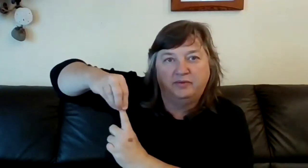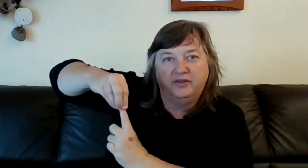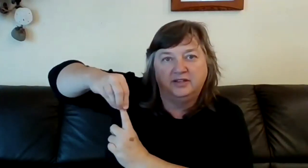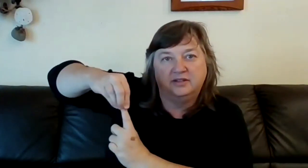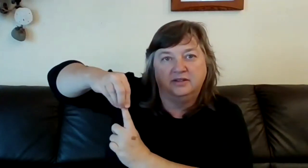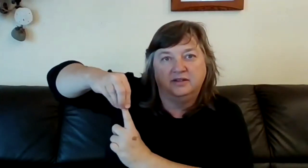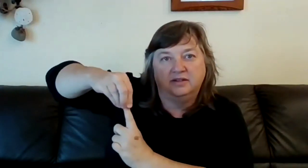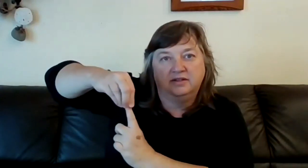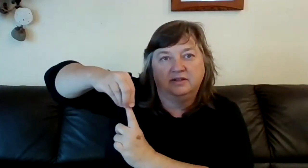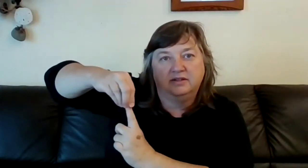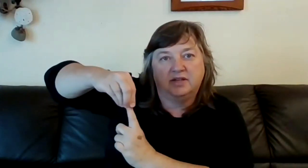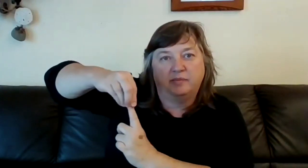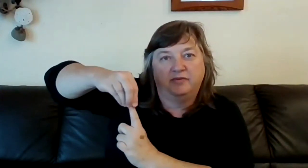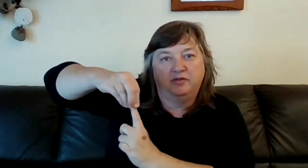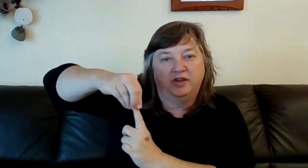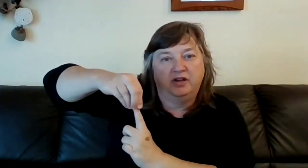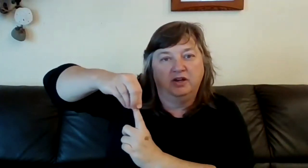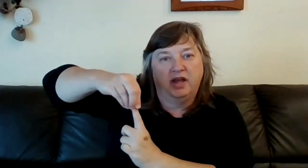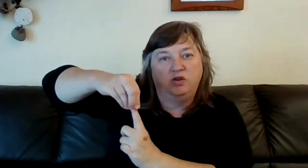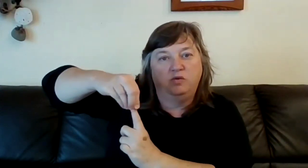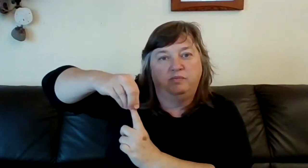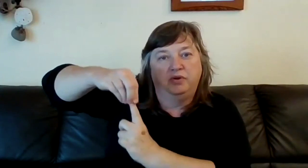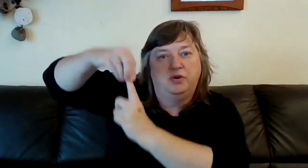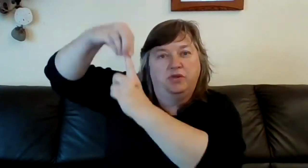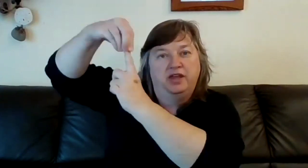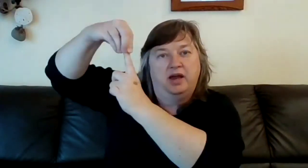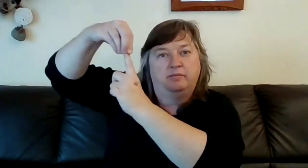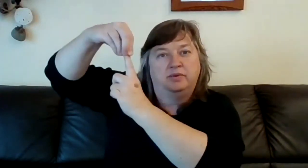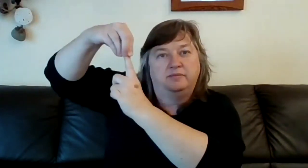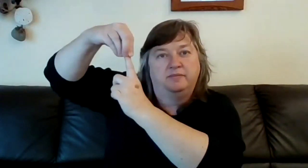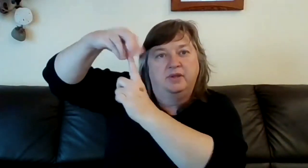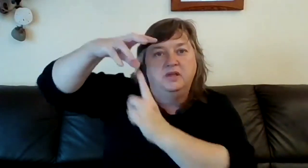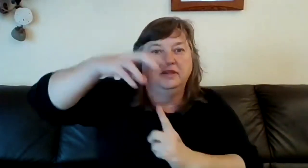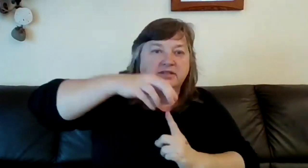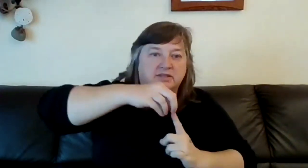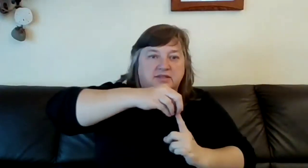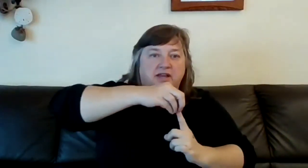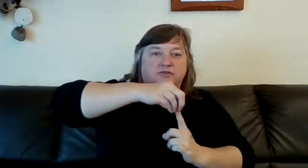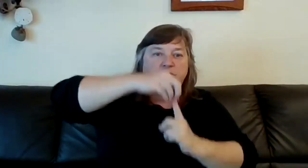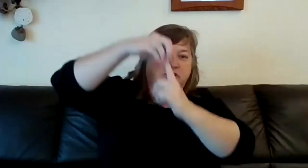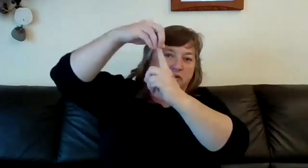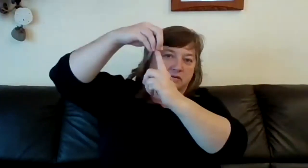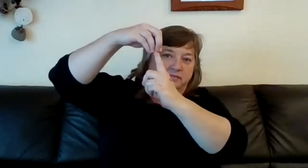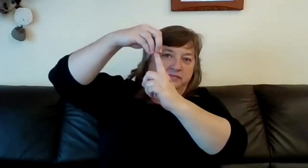of it, top of your finger, and you pull the whole thing up. This is the sign for special.